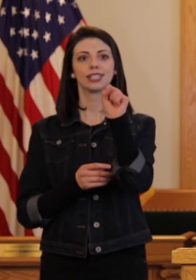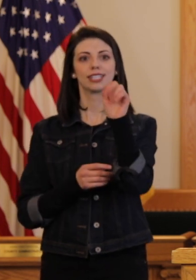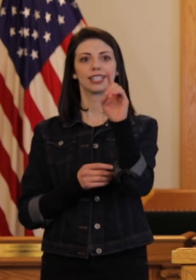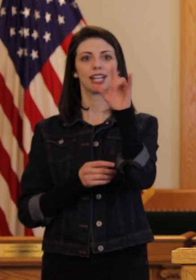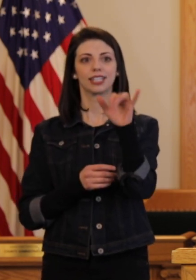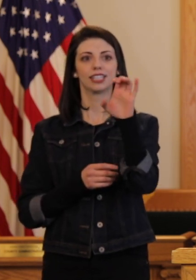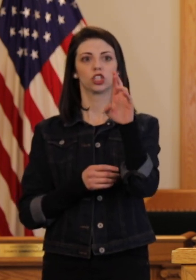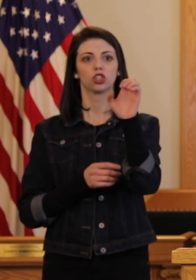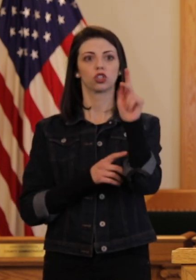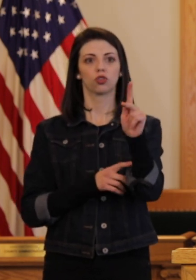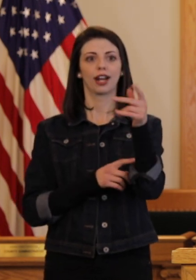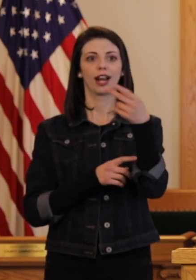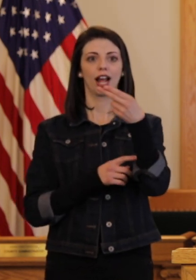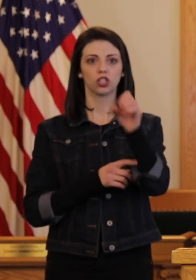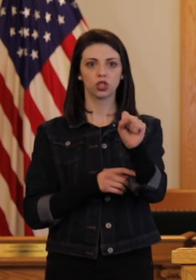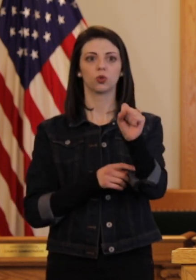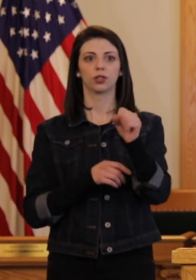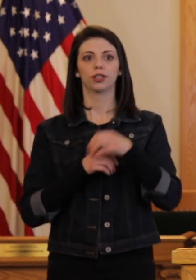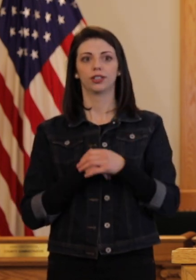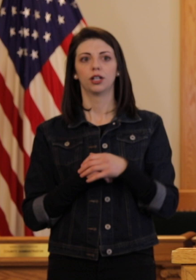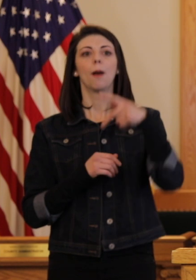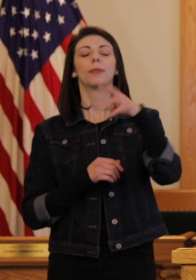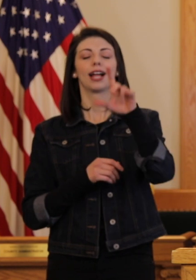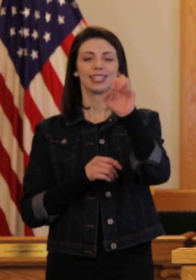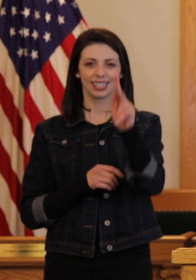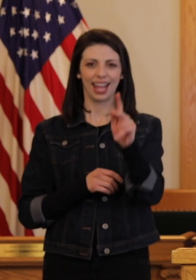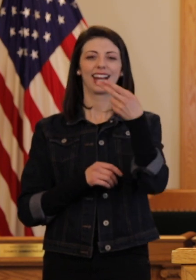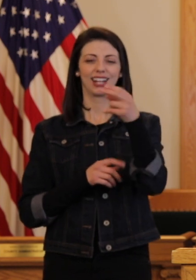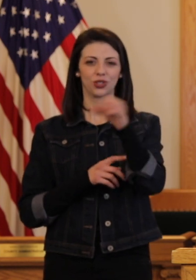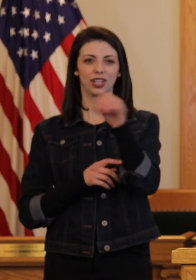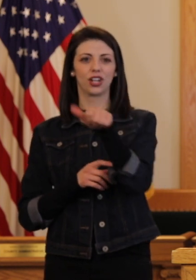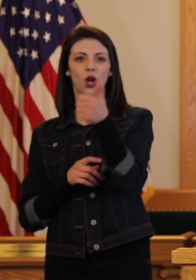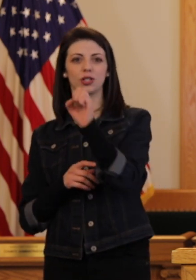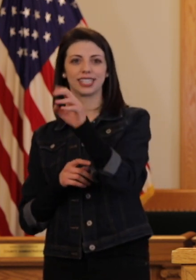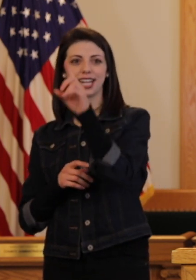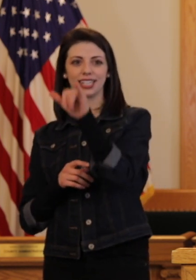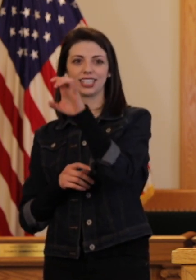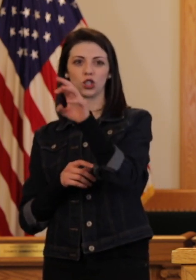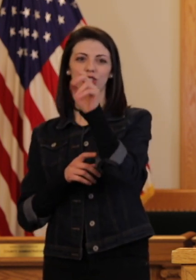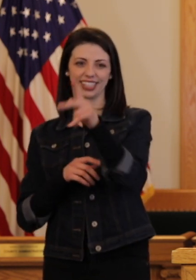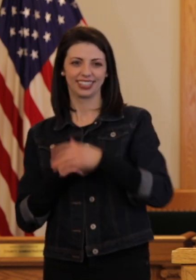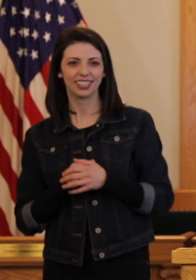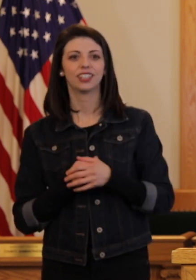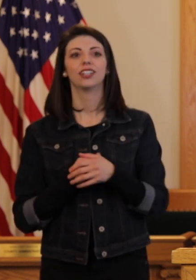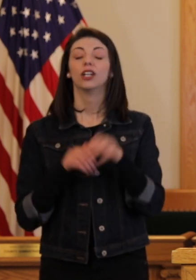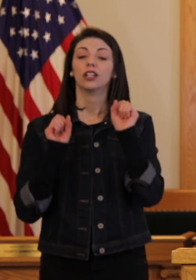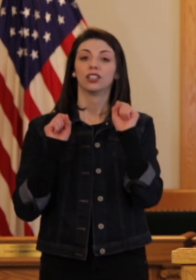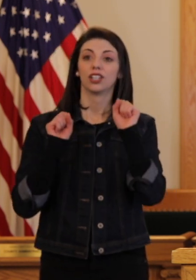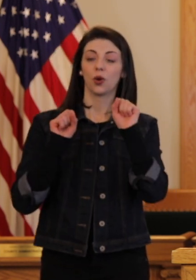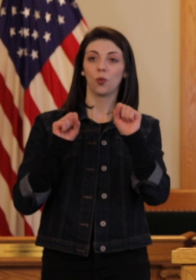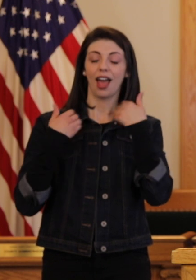events will be from 2 p.m. to 6 p.m. Our local farmers and the Dairy Farmers of America have organized this distribution